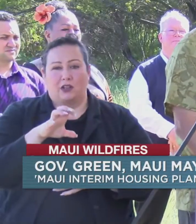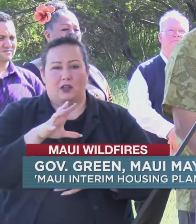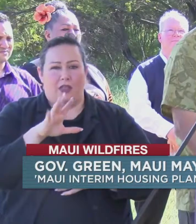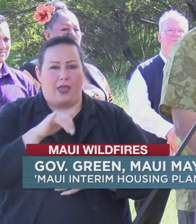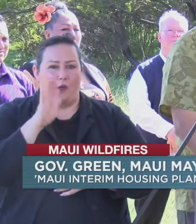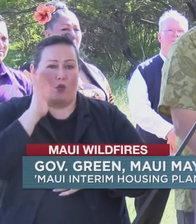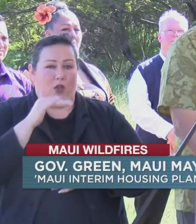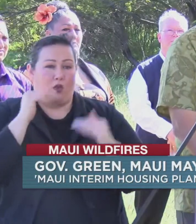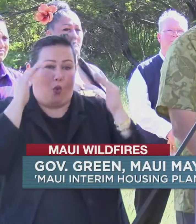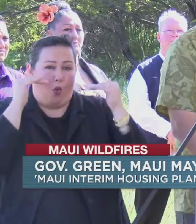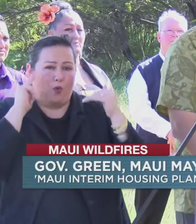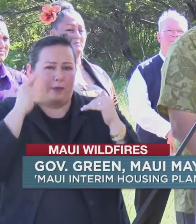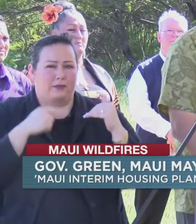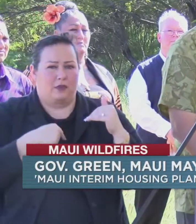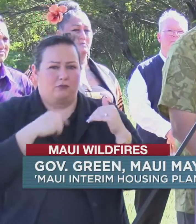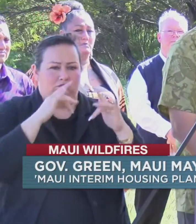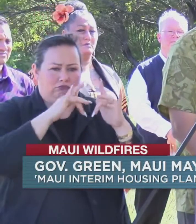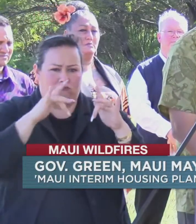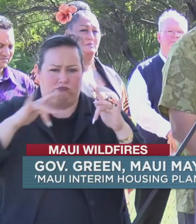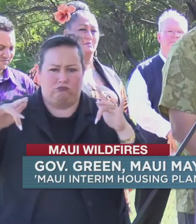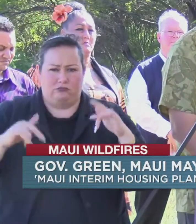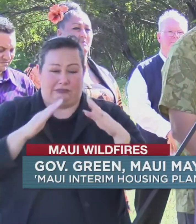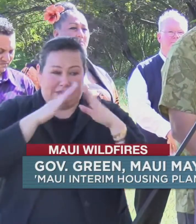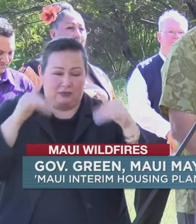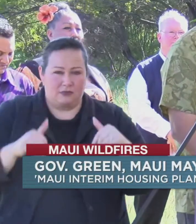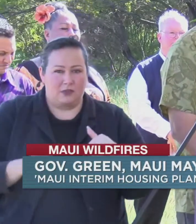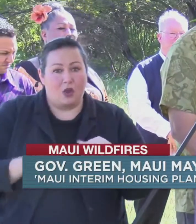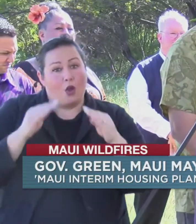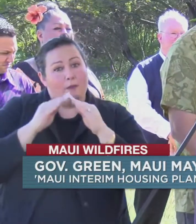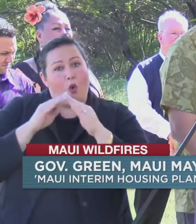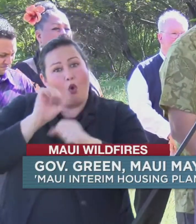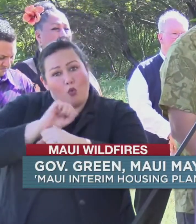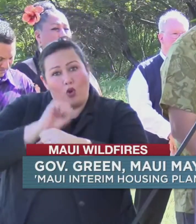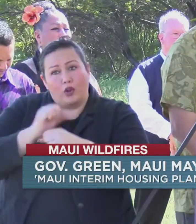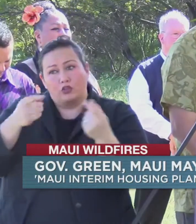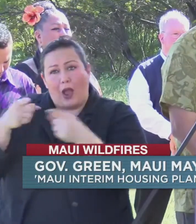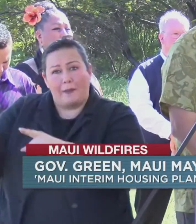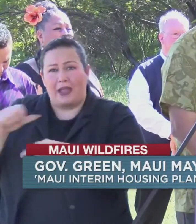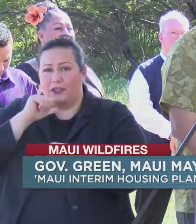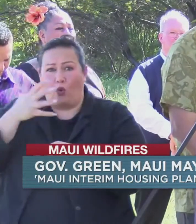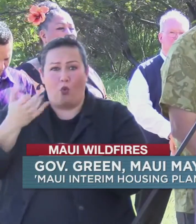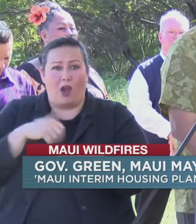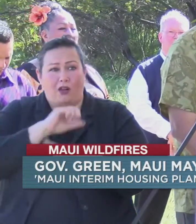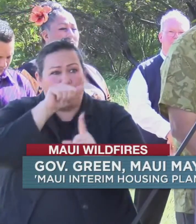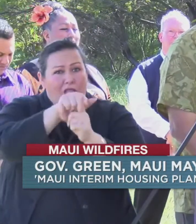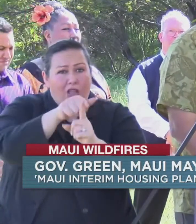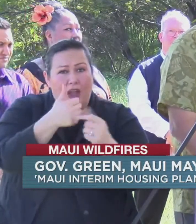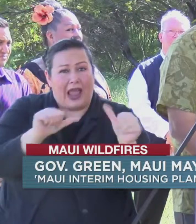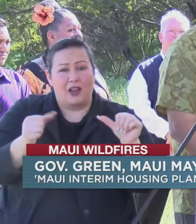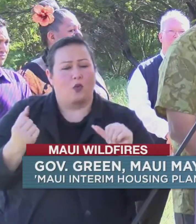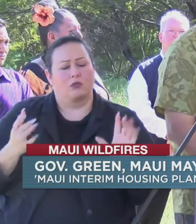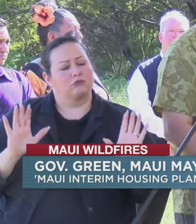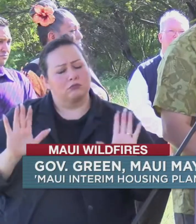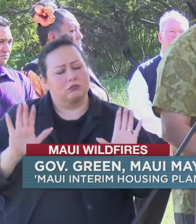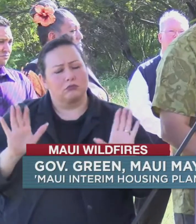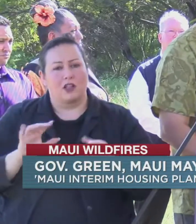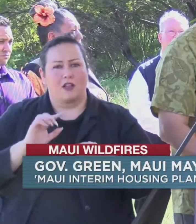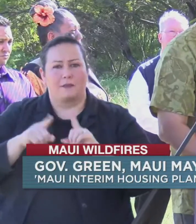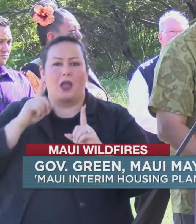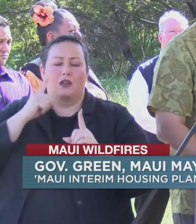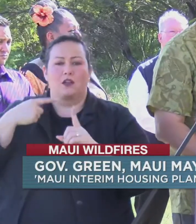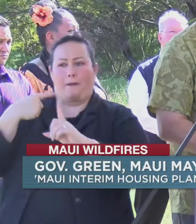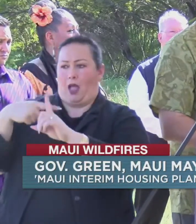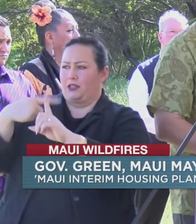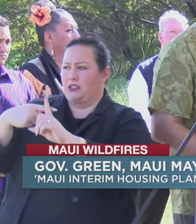units. And there's more work to be done, everybody. I just don't want to fool anybody. But there's a lot of positives that are happening now. There's more to come,